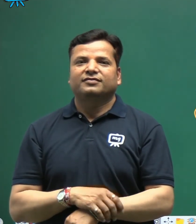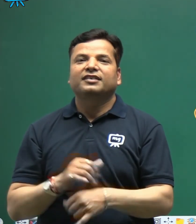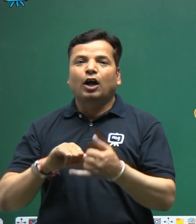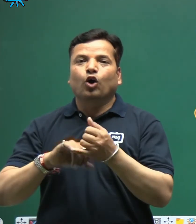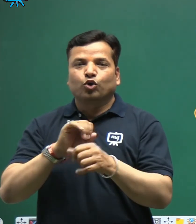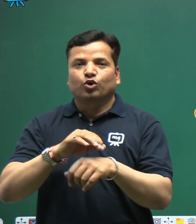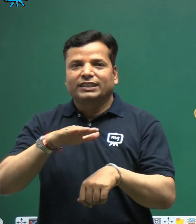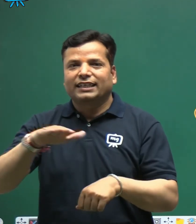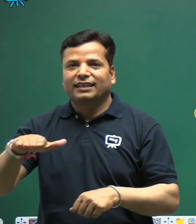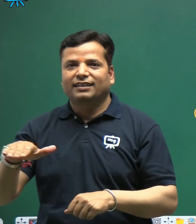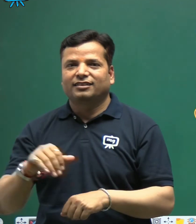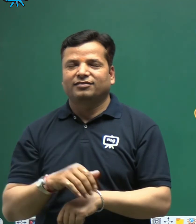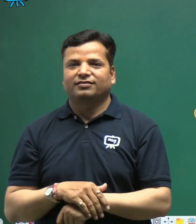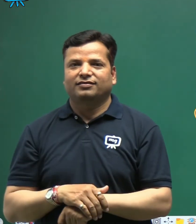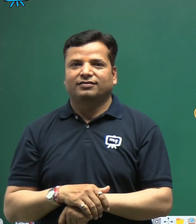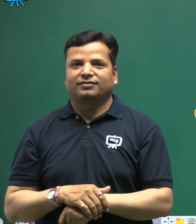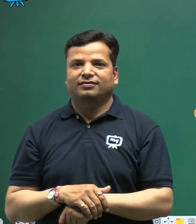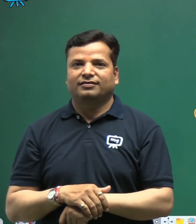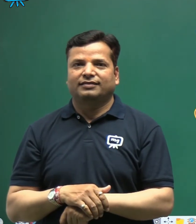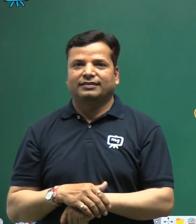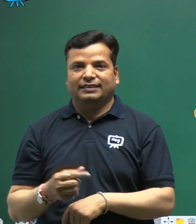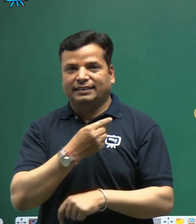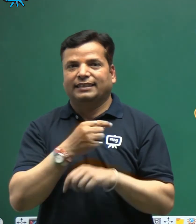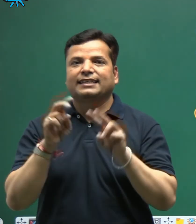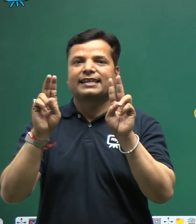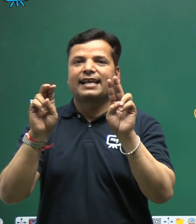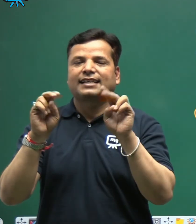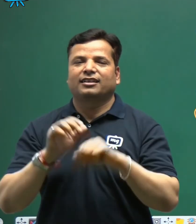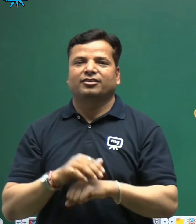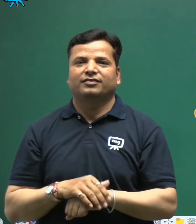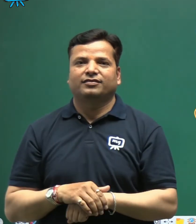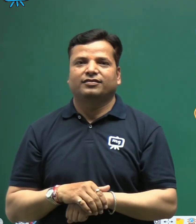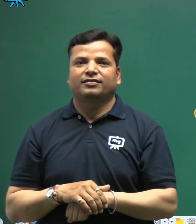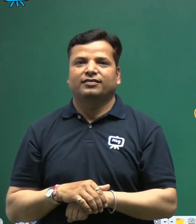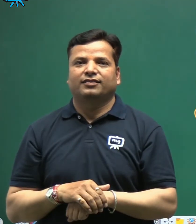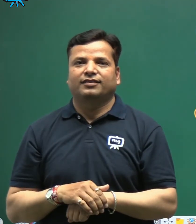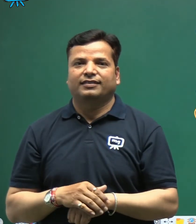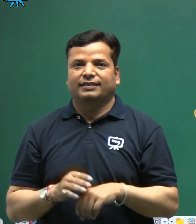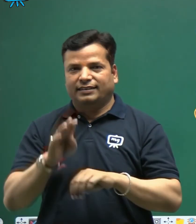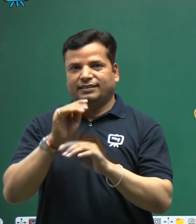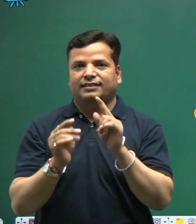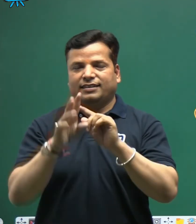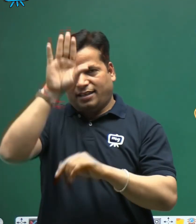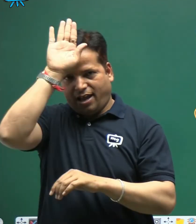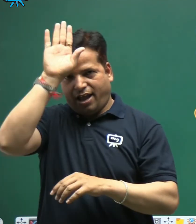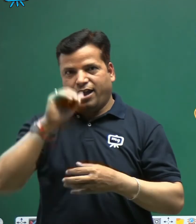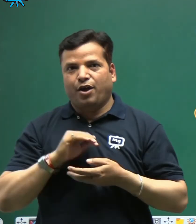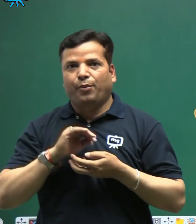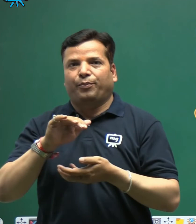So children, this lesson, The Happy Prince,